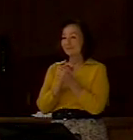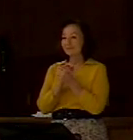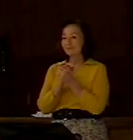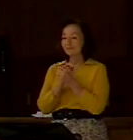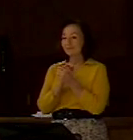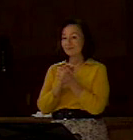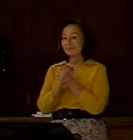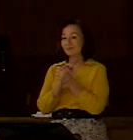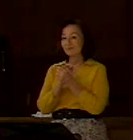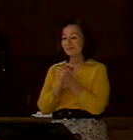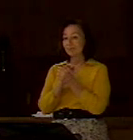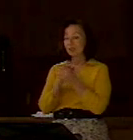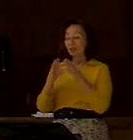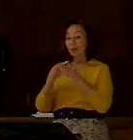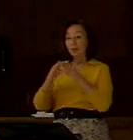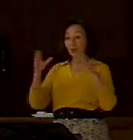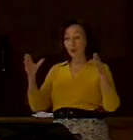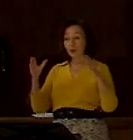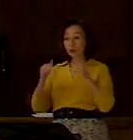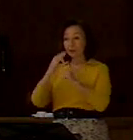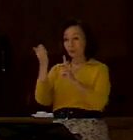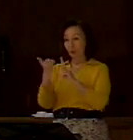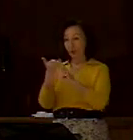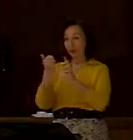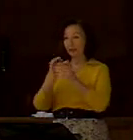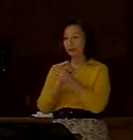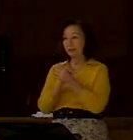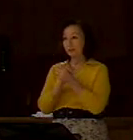Are you largely persuaded?